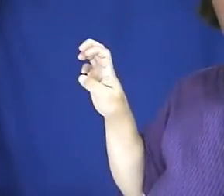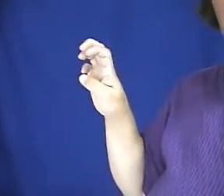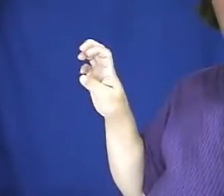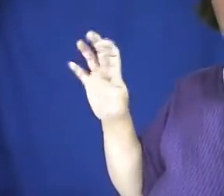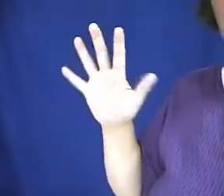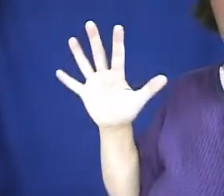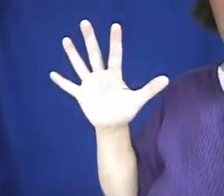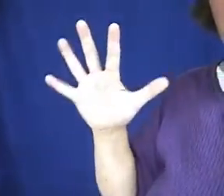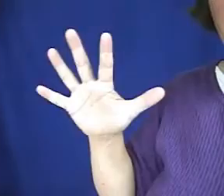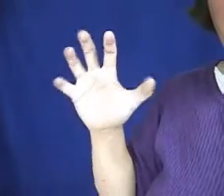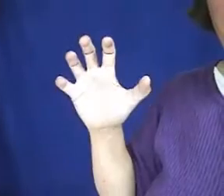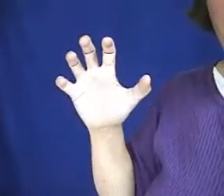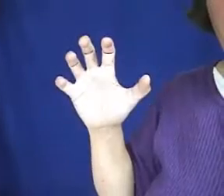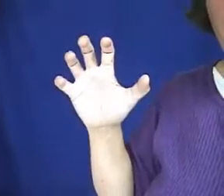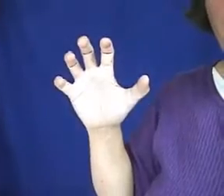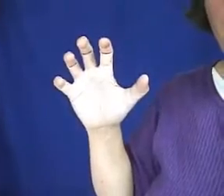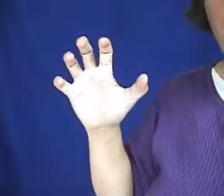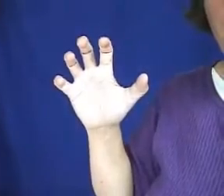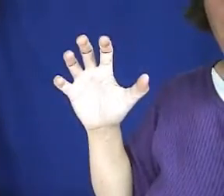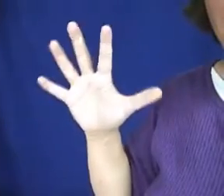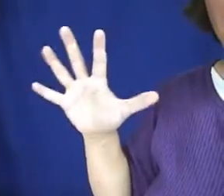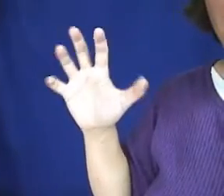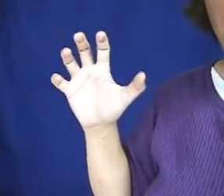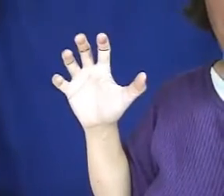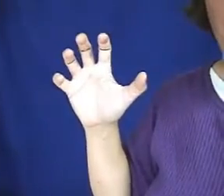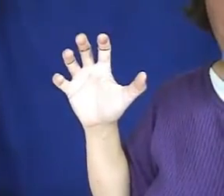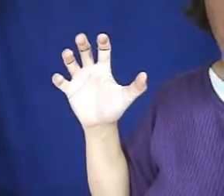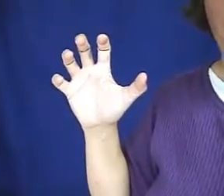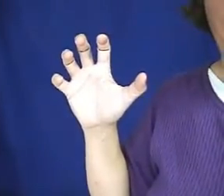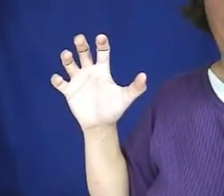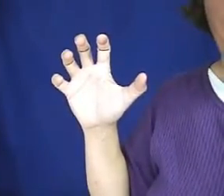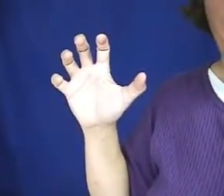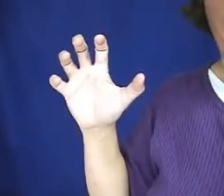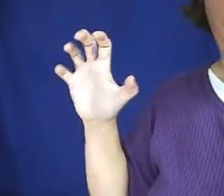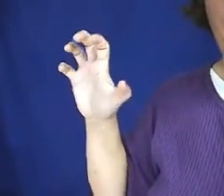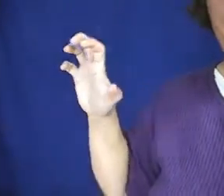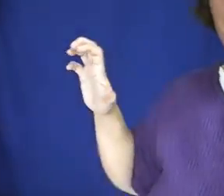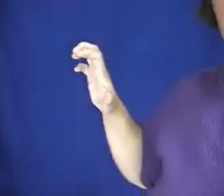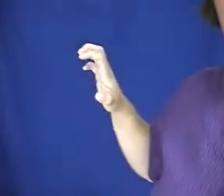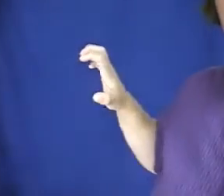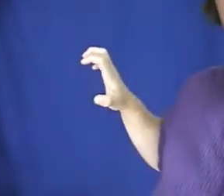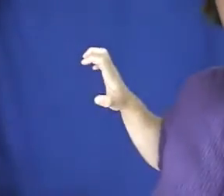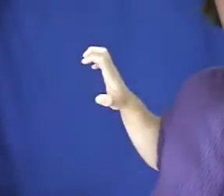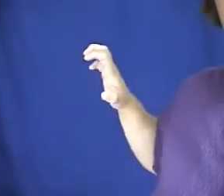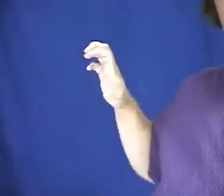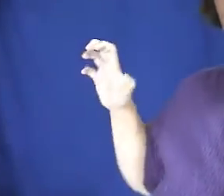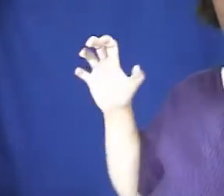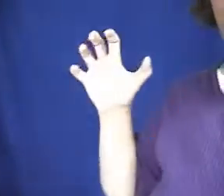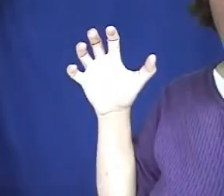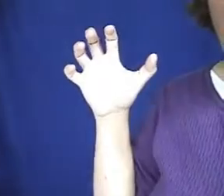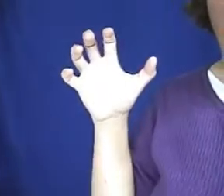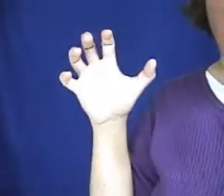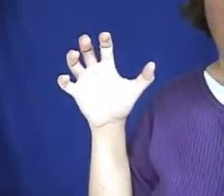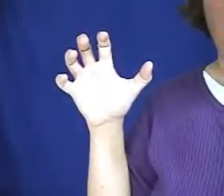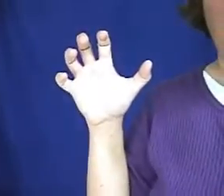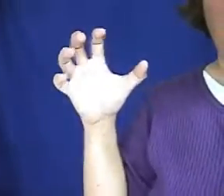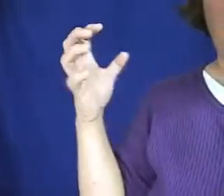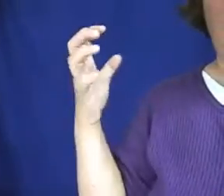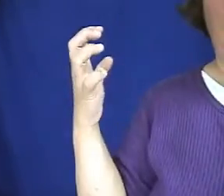400, 500, 500. Okay, notice this is not a C, this is a claw. That's a hand